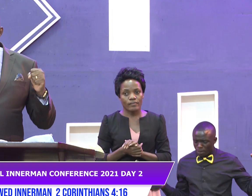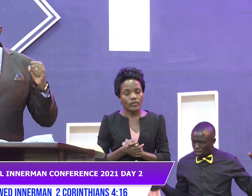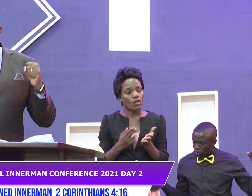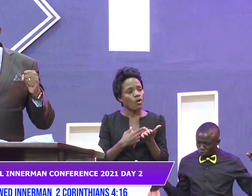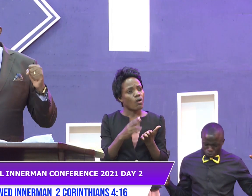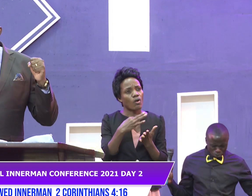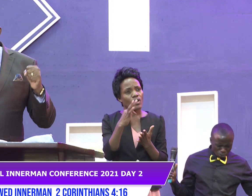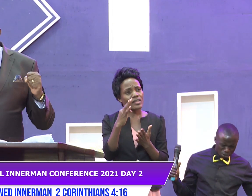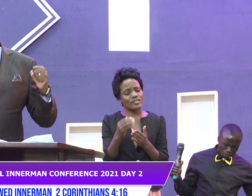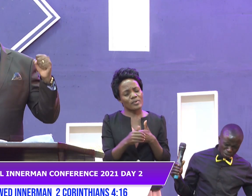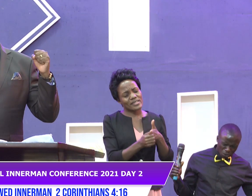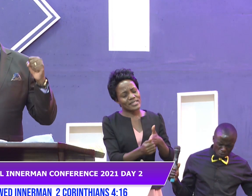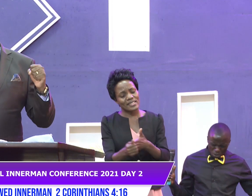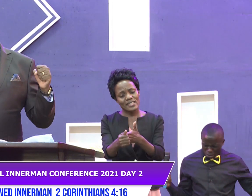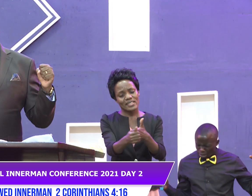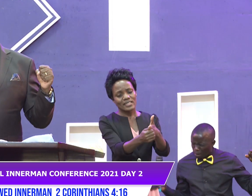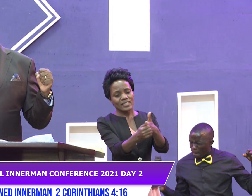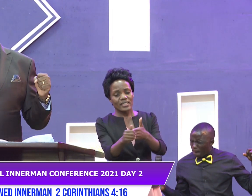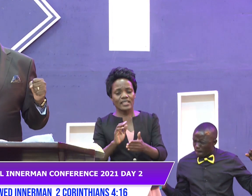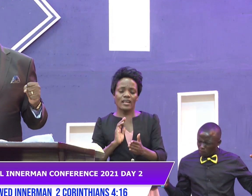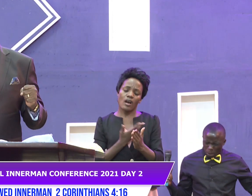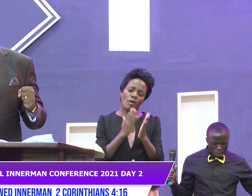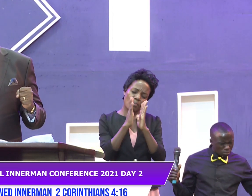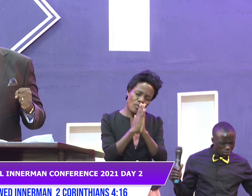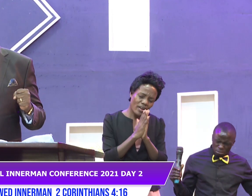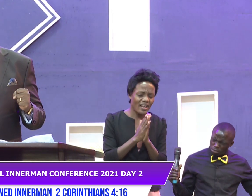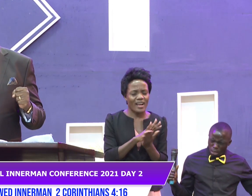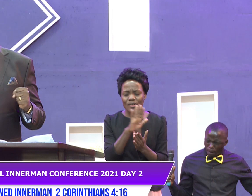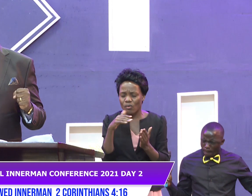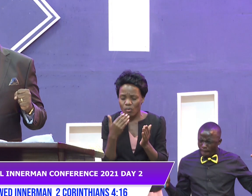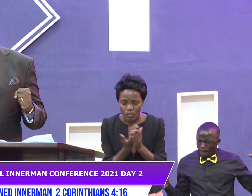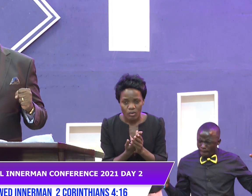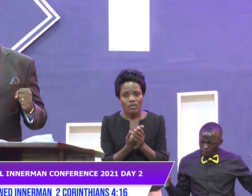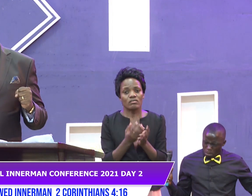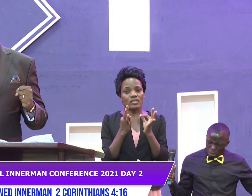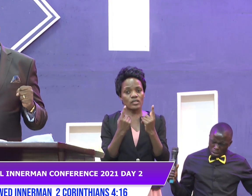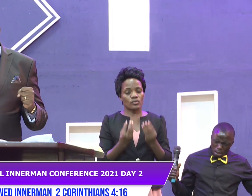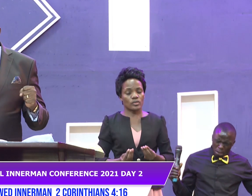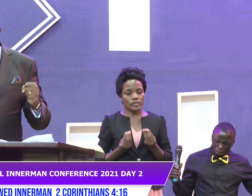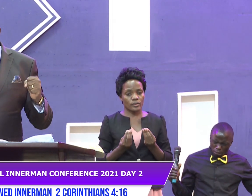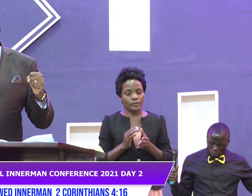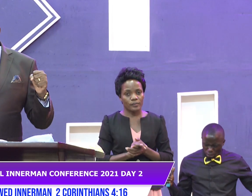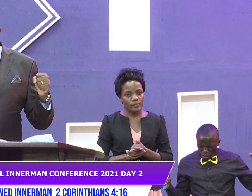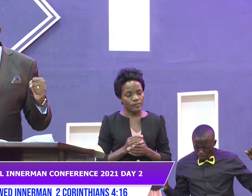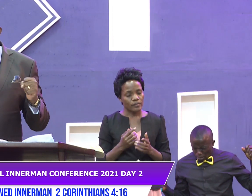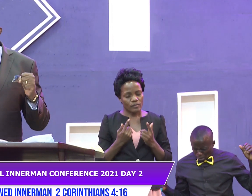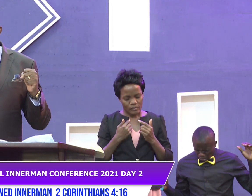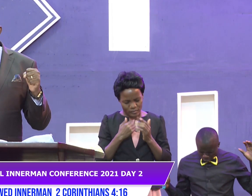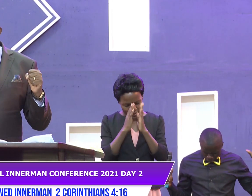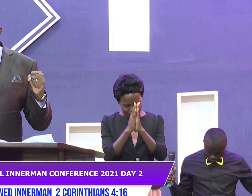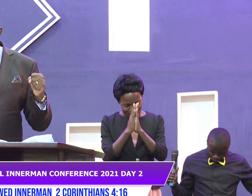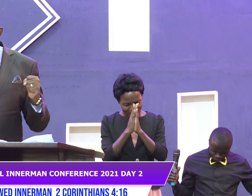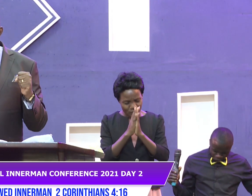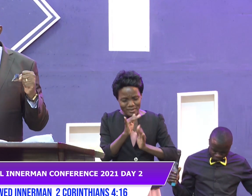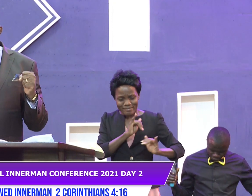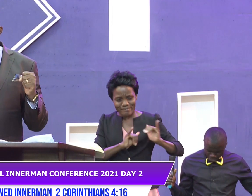from this house. The Holy Spirit that takes leadership in prayer